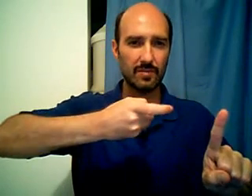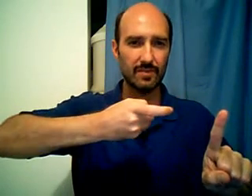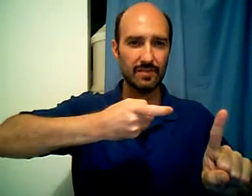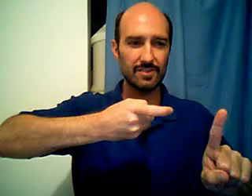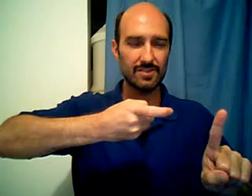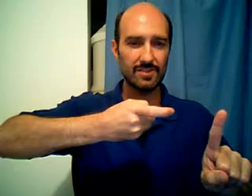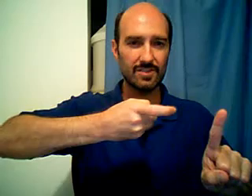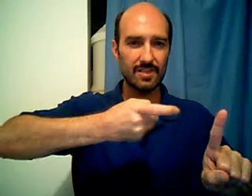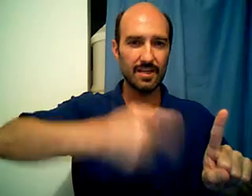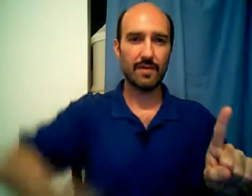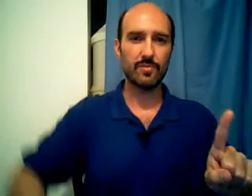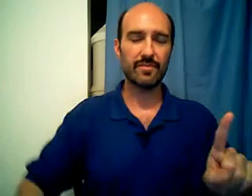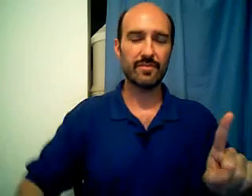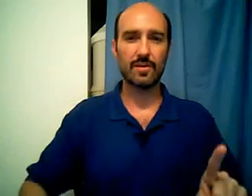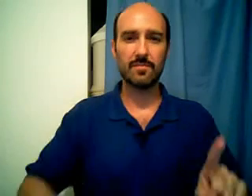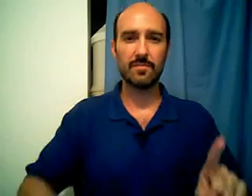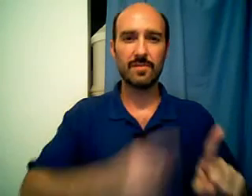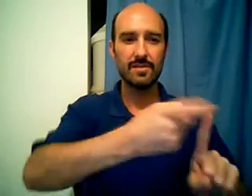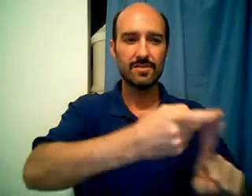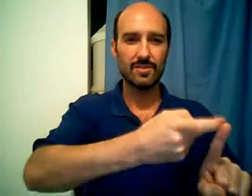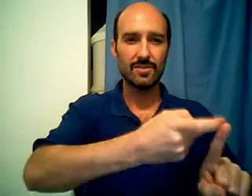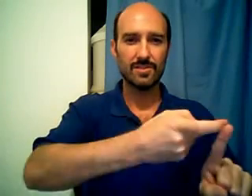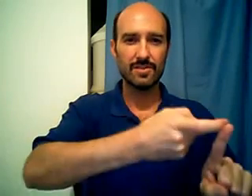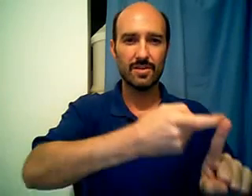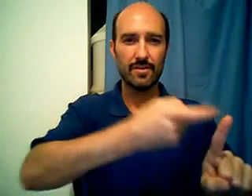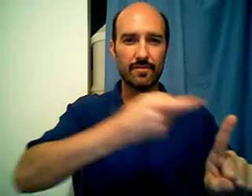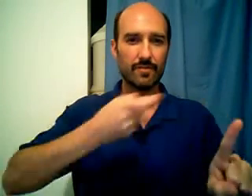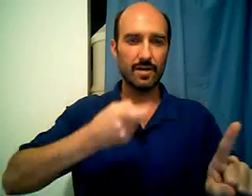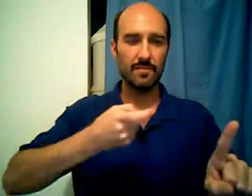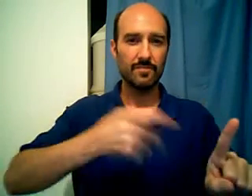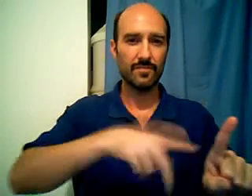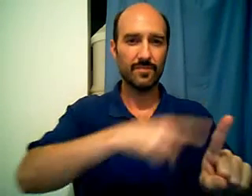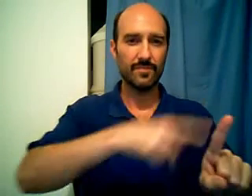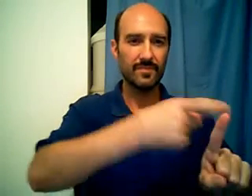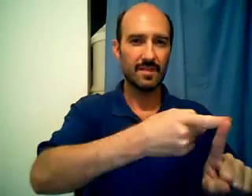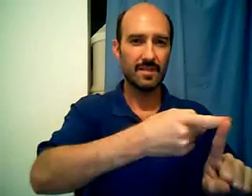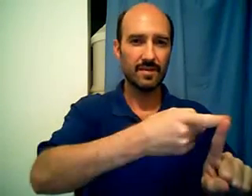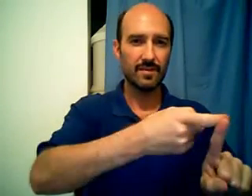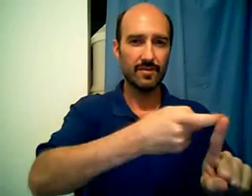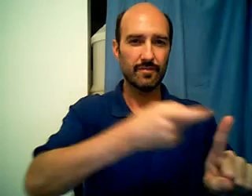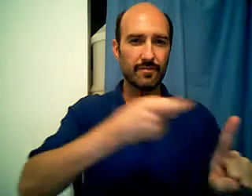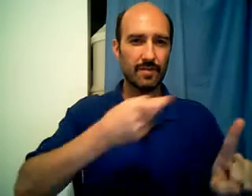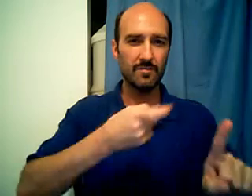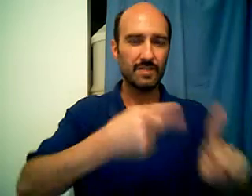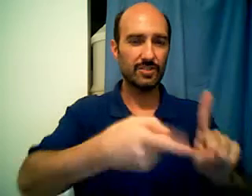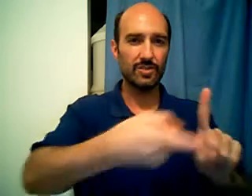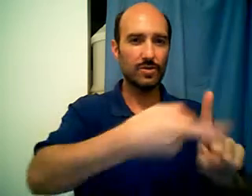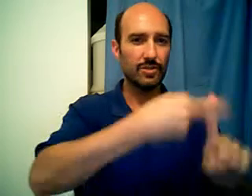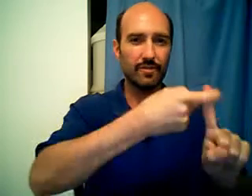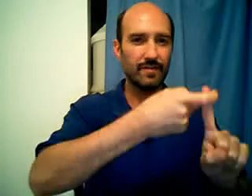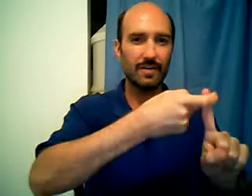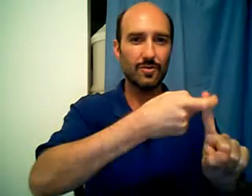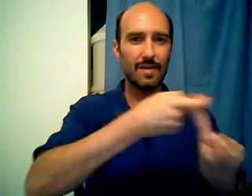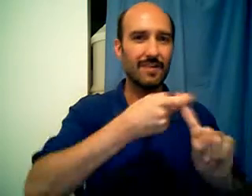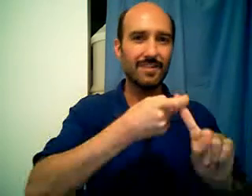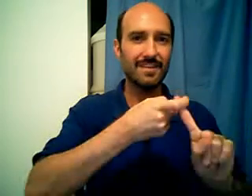of inches, and that would be from. So it's from. Make sure you don't hook your finger around it. That